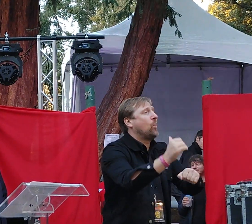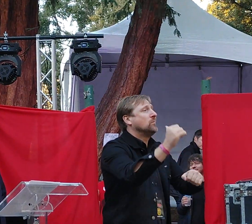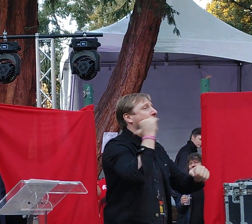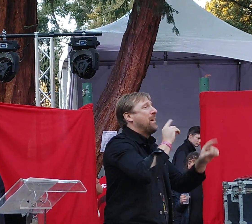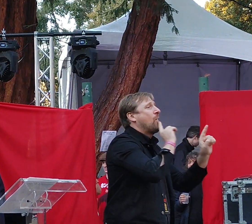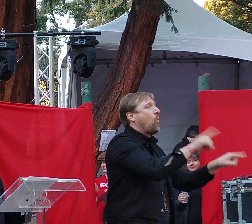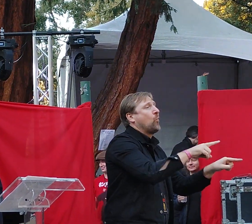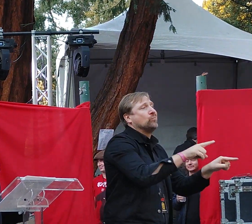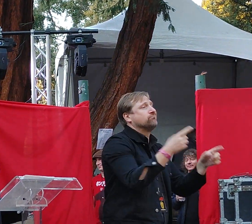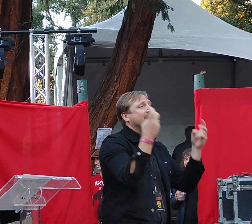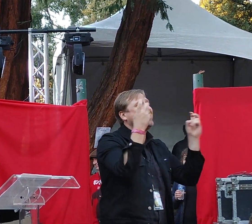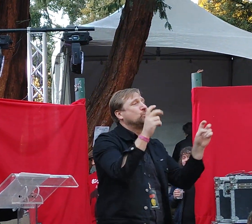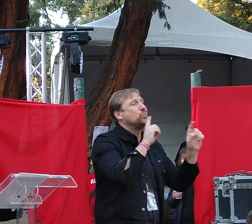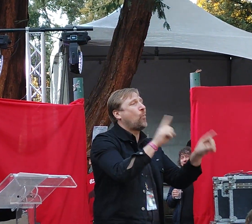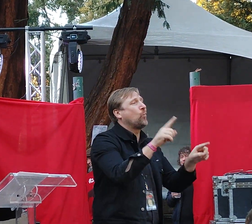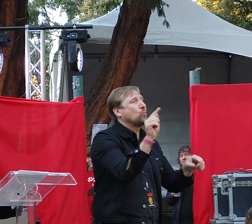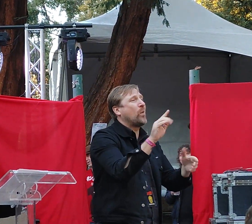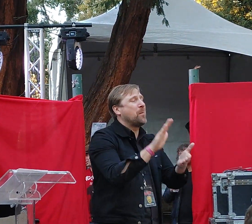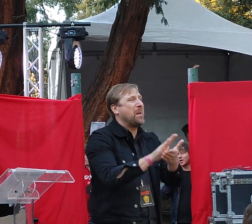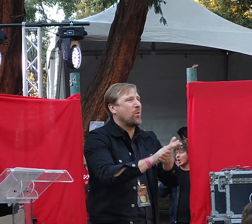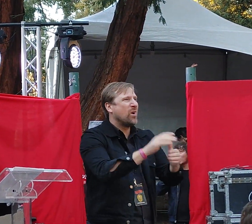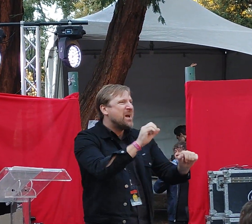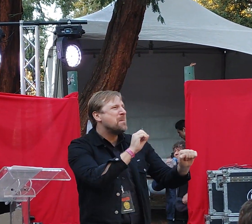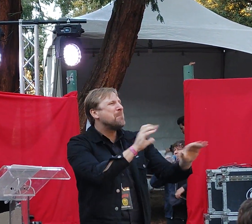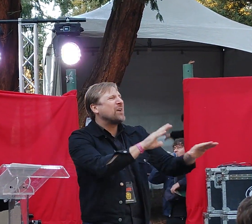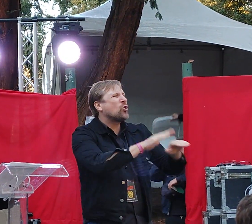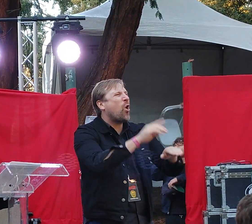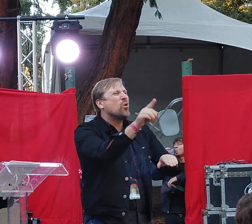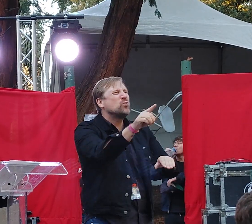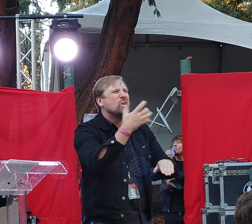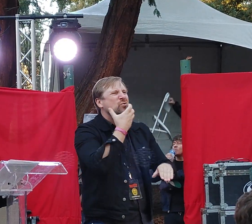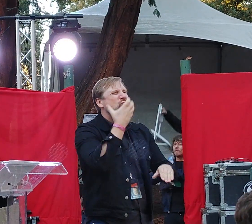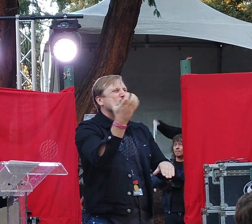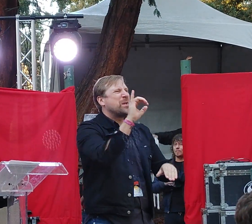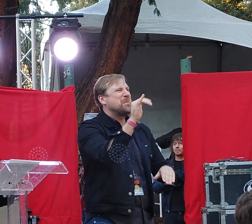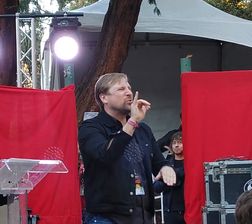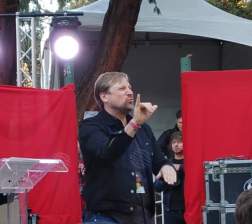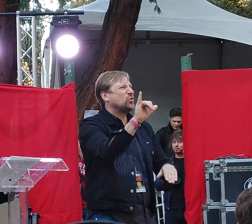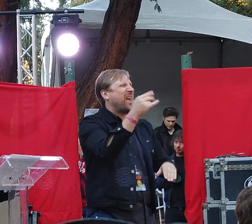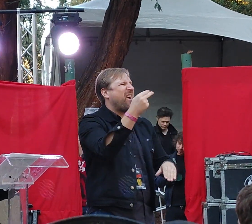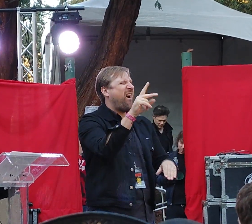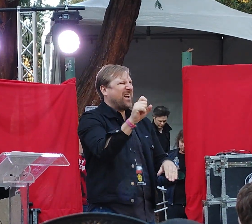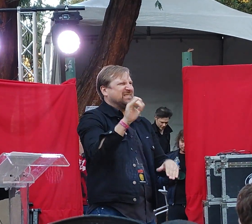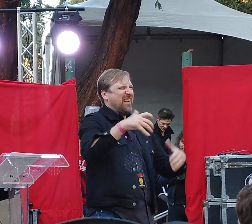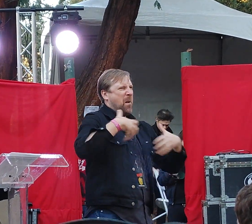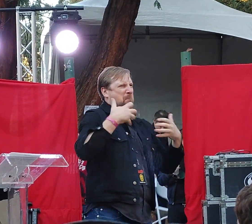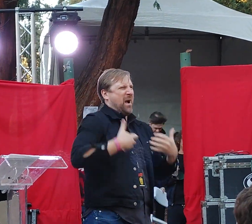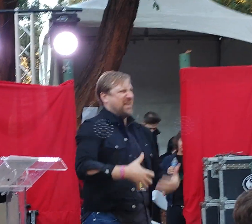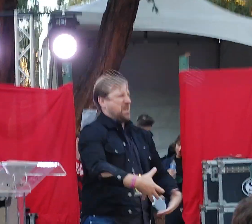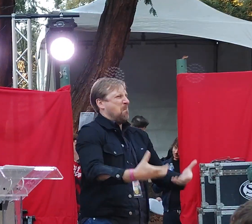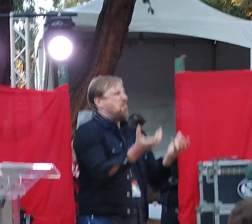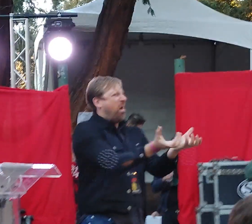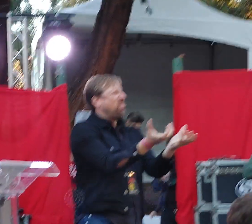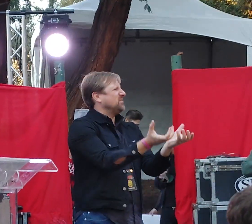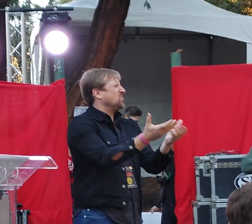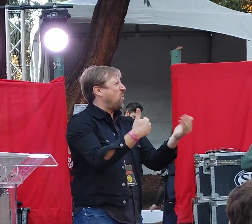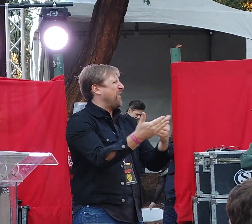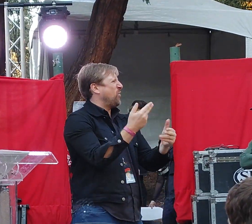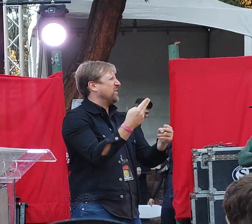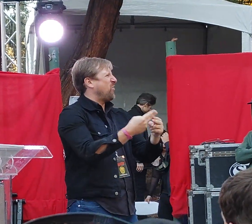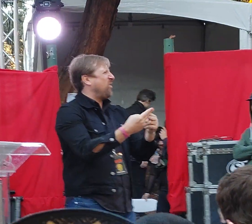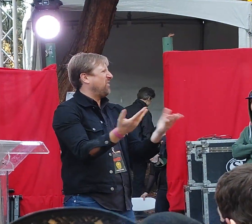issues. I put a spell on you? Screaming Jay Hawkins, spare us. We already got monkey balls or whatever it's called.